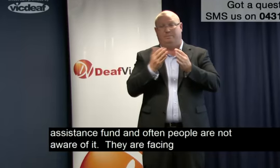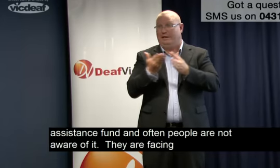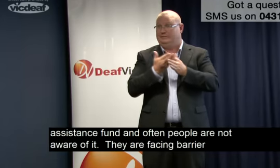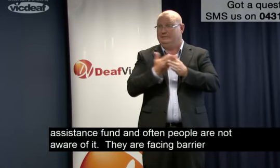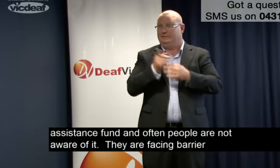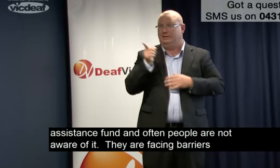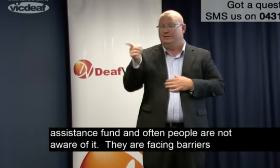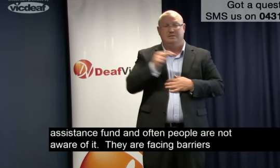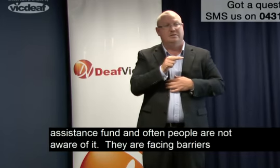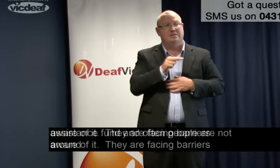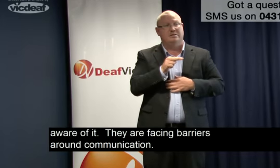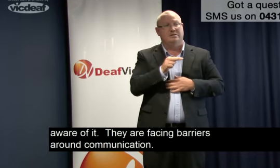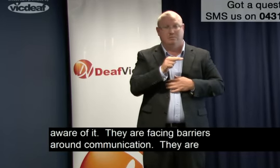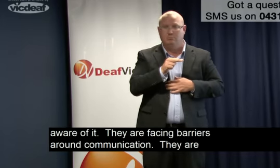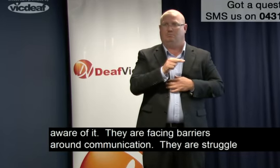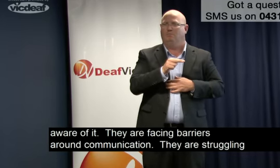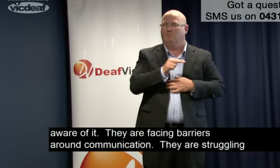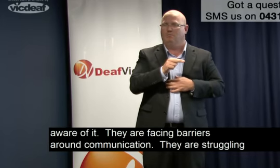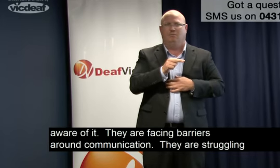that concept, and when I've discussed it with Job Access,